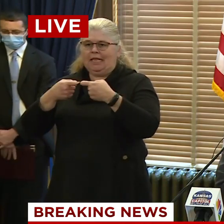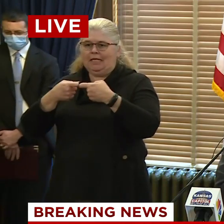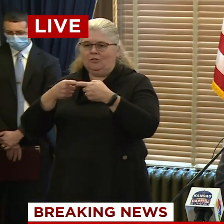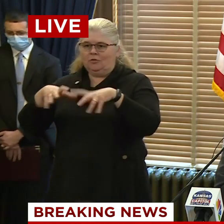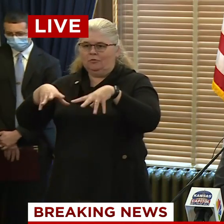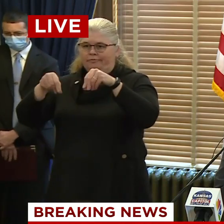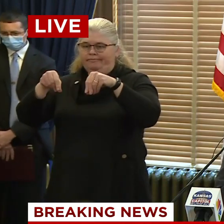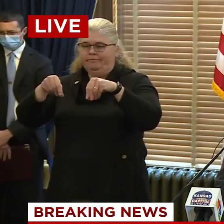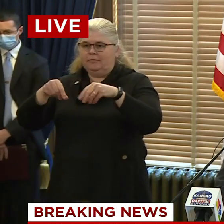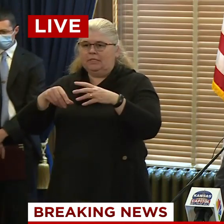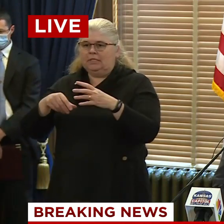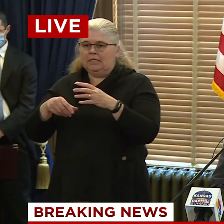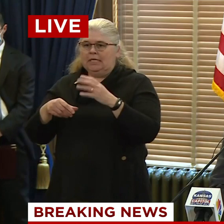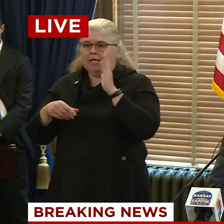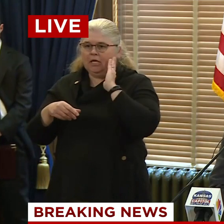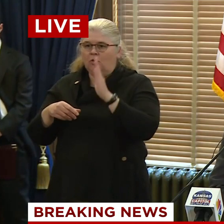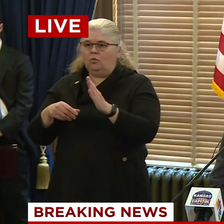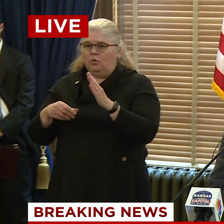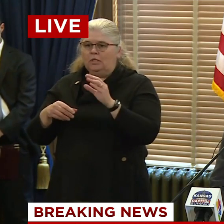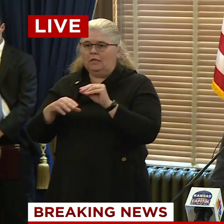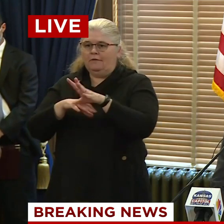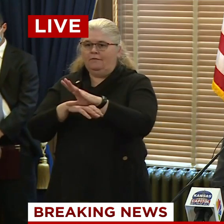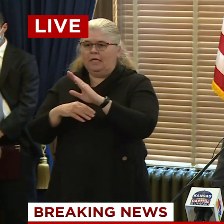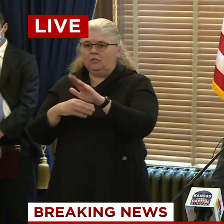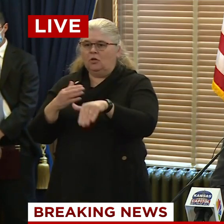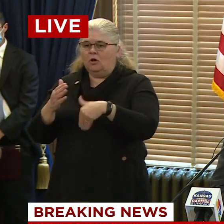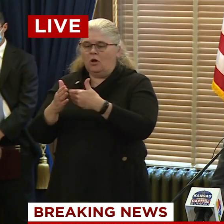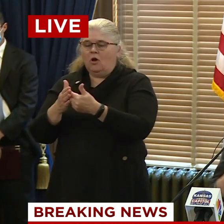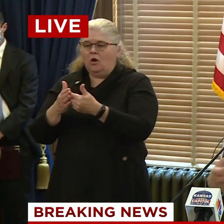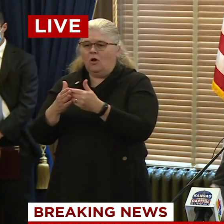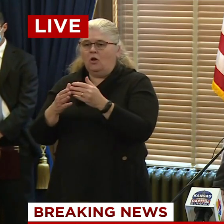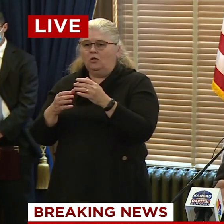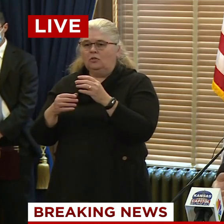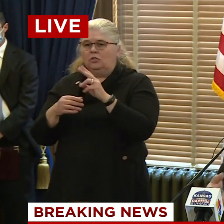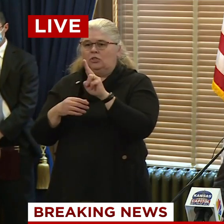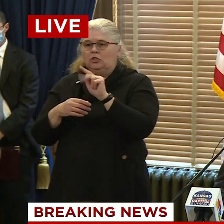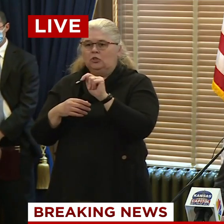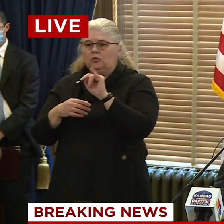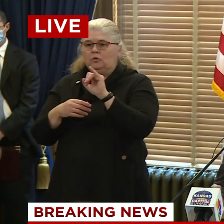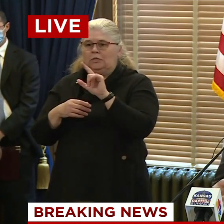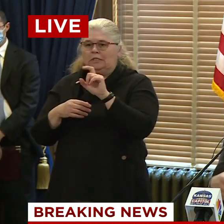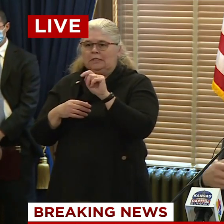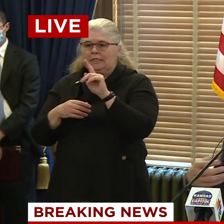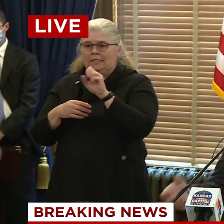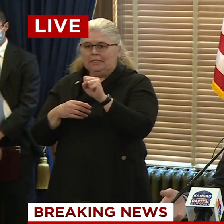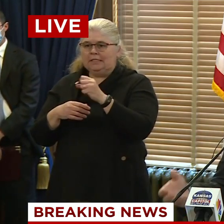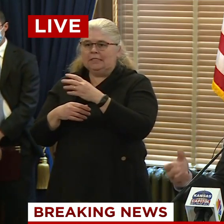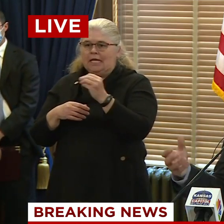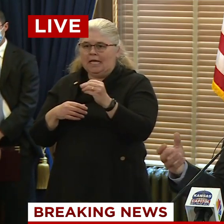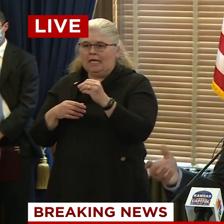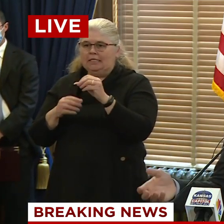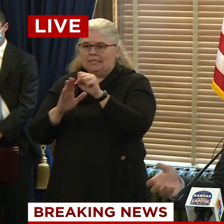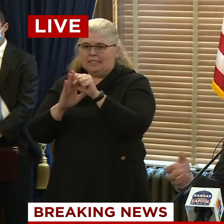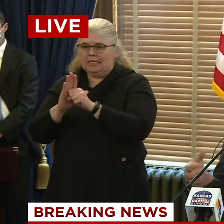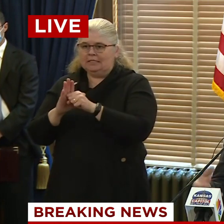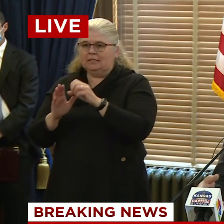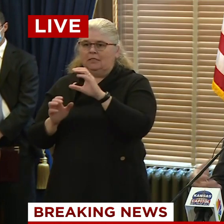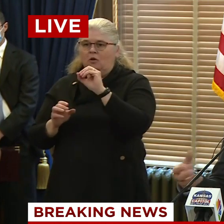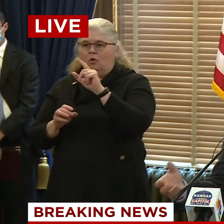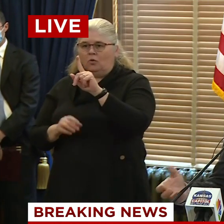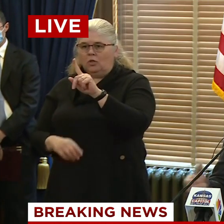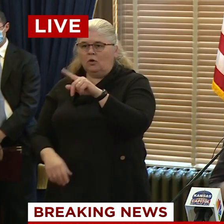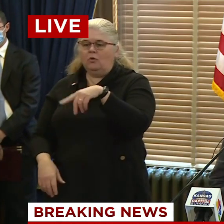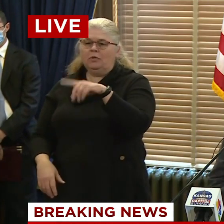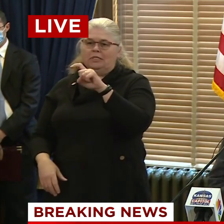But this will be impacting every utility in every state in this region. So Kansas, Oklahoma, Arkansas, Missouri,